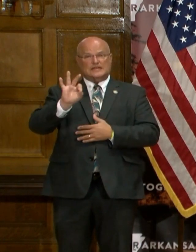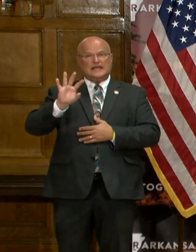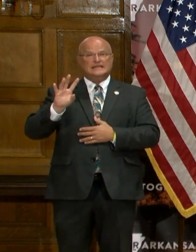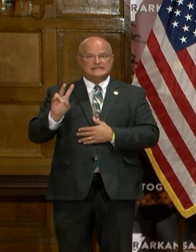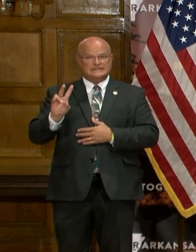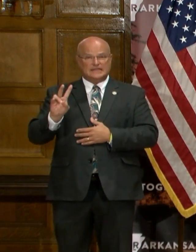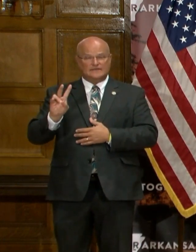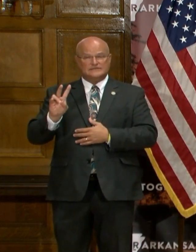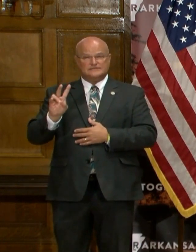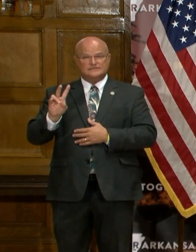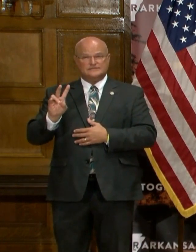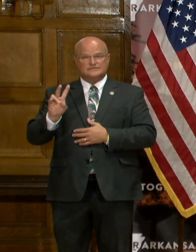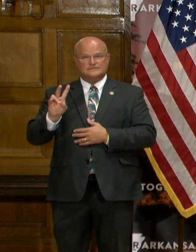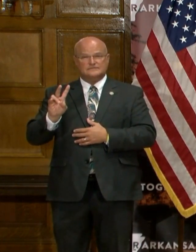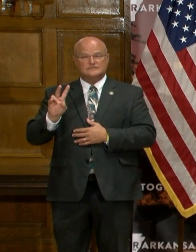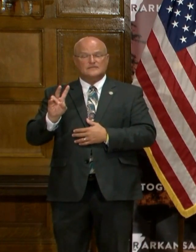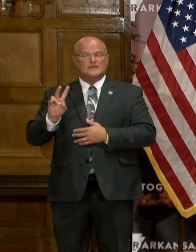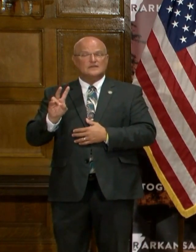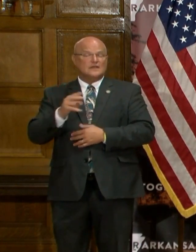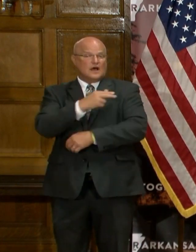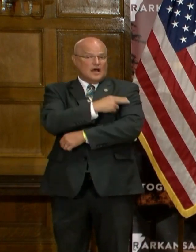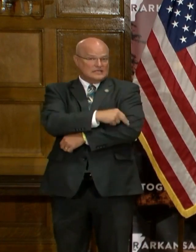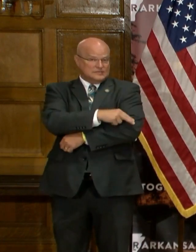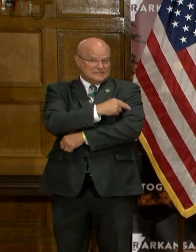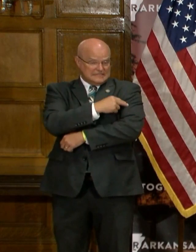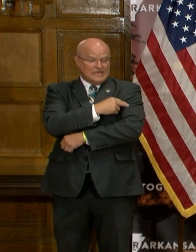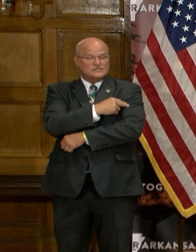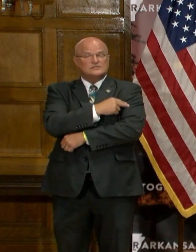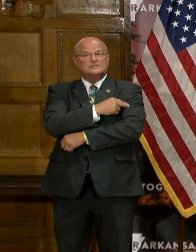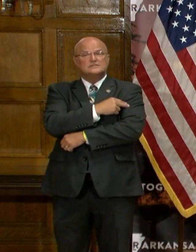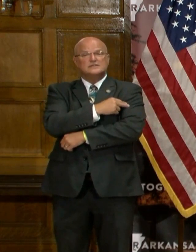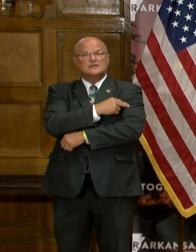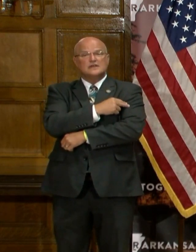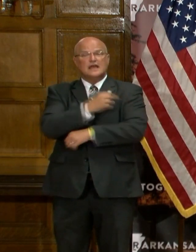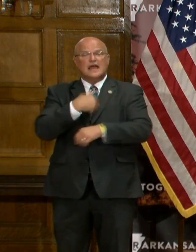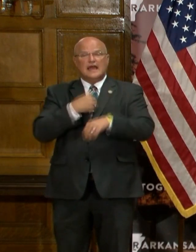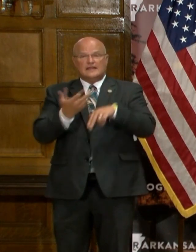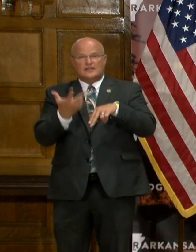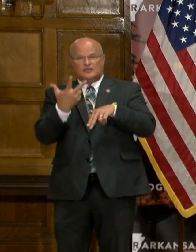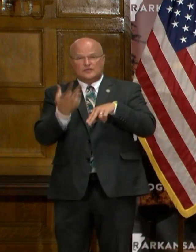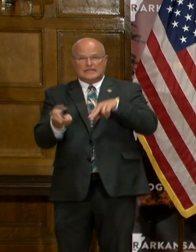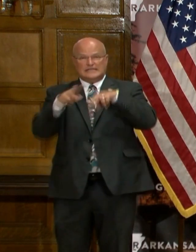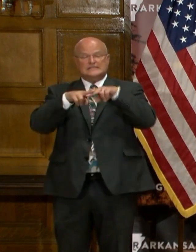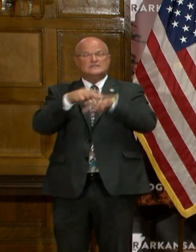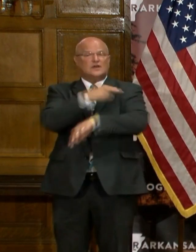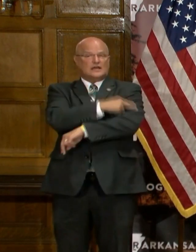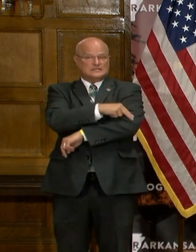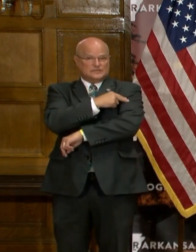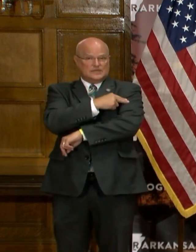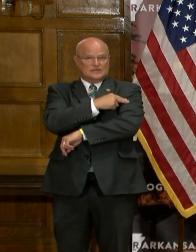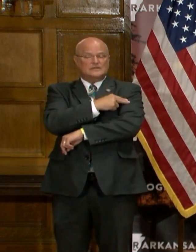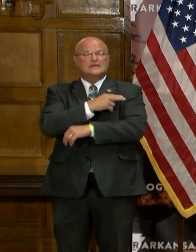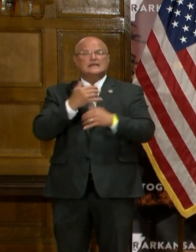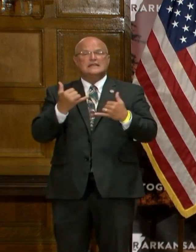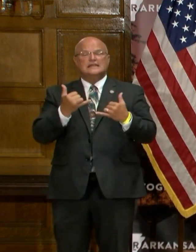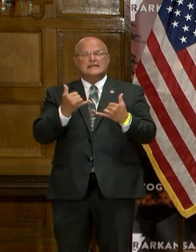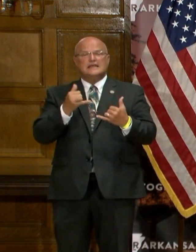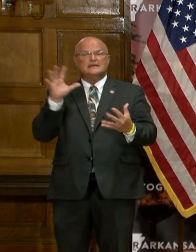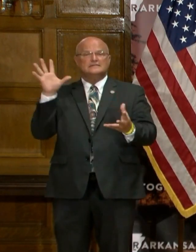61,497. In terms of hospitalizations, we've had 3 additional hospitalizations. That brings us